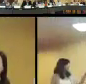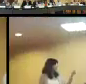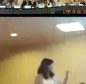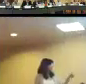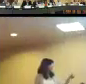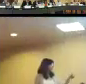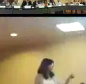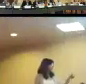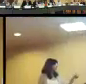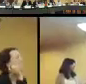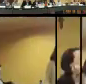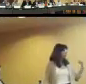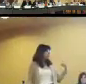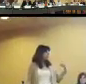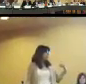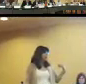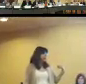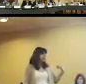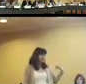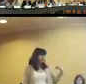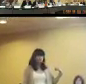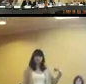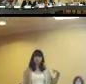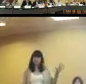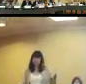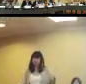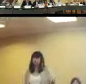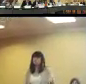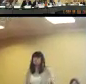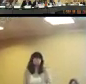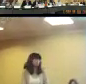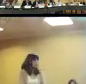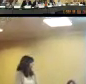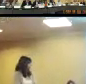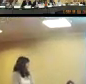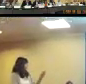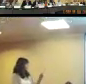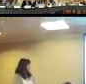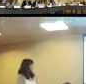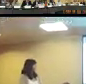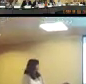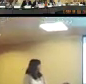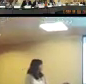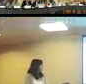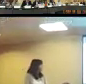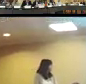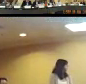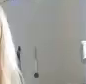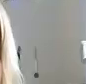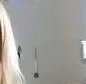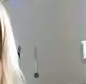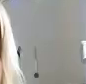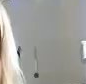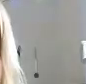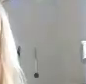Maddie has her hand up. So Maddie, why don't you go ahead and Betsy has a kind of way we can close this particular discussion out. Maddie? Thank